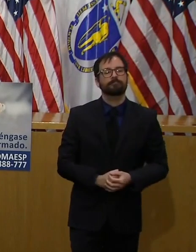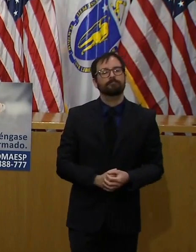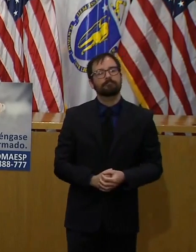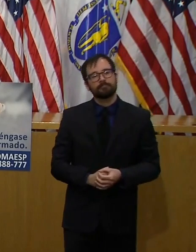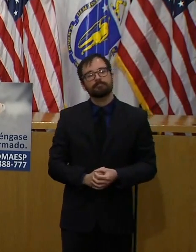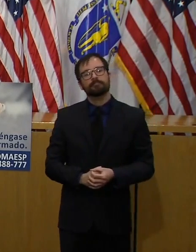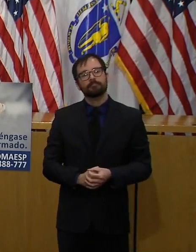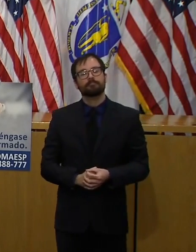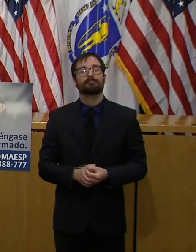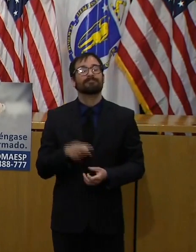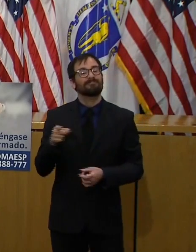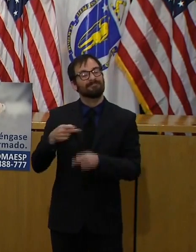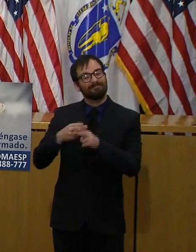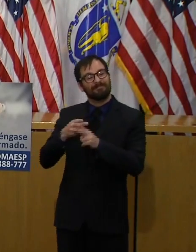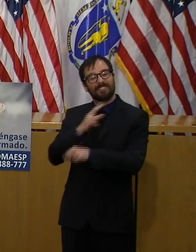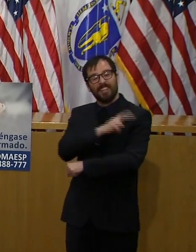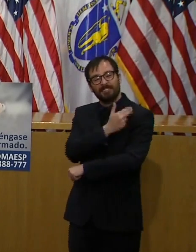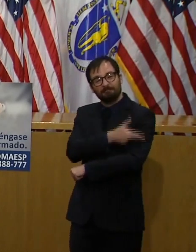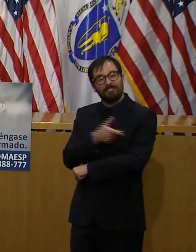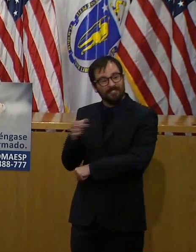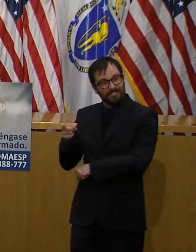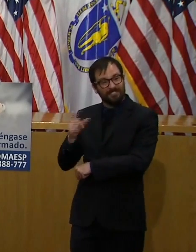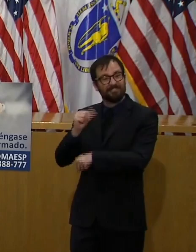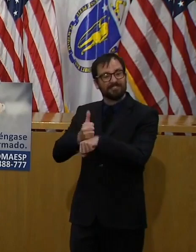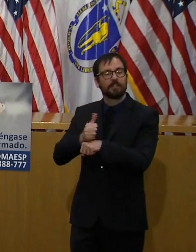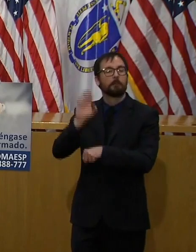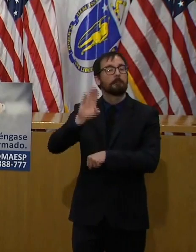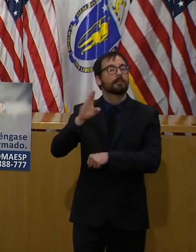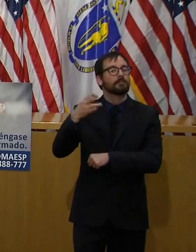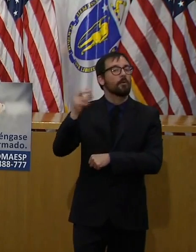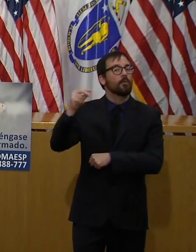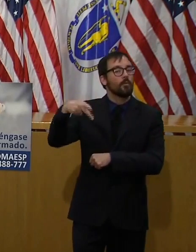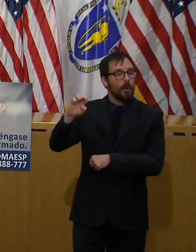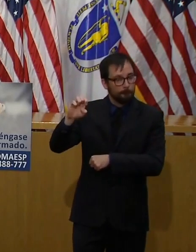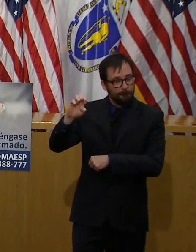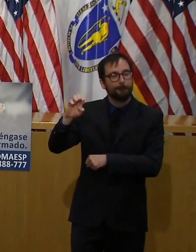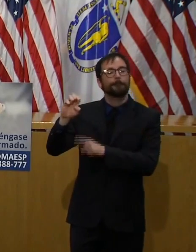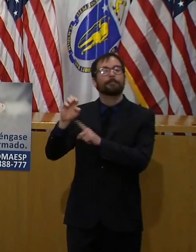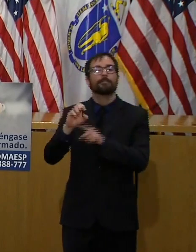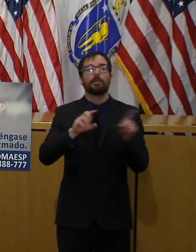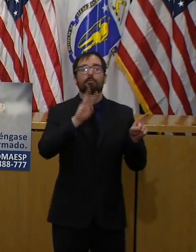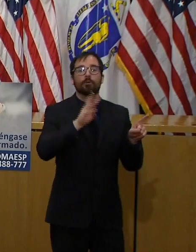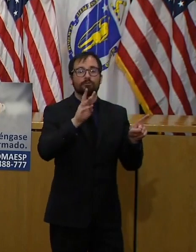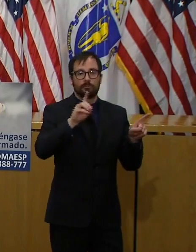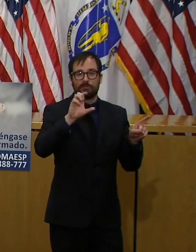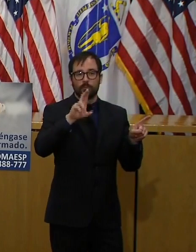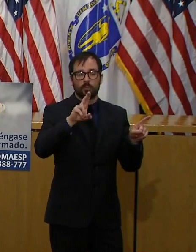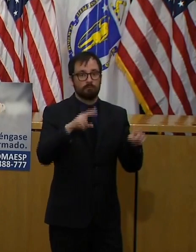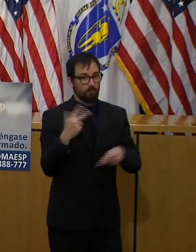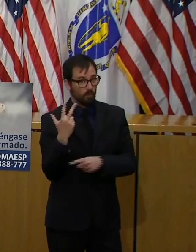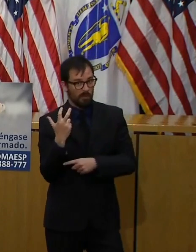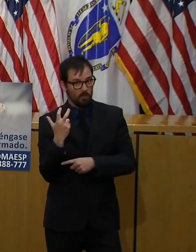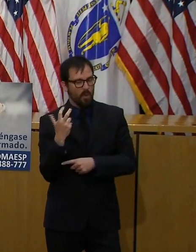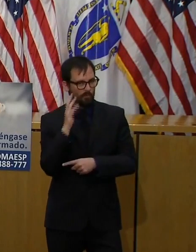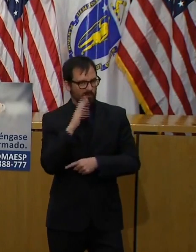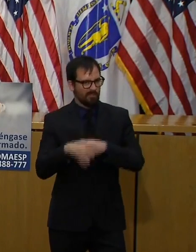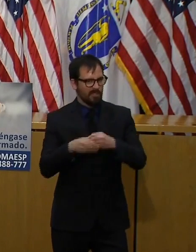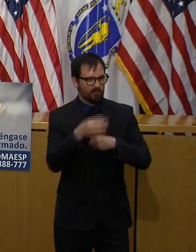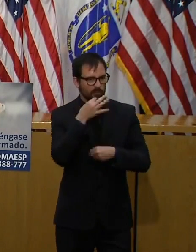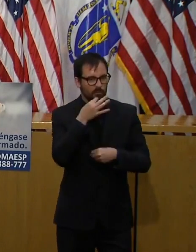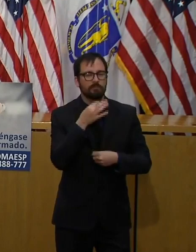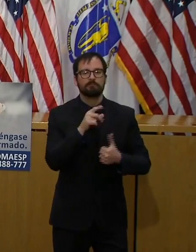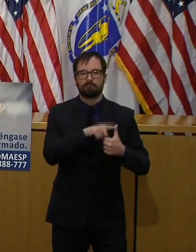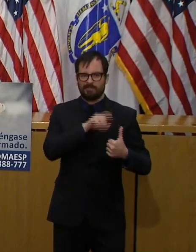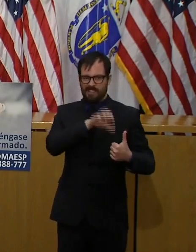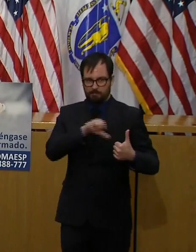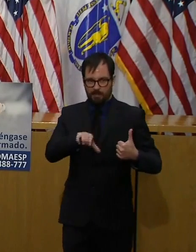Worcester, and the three that are coming online, one is in Bourne on the Cape, the second is in Dartmouth on the South Coast, and the third is in Lowell up in the